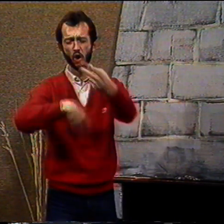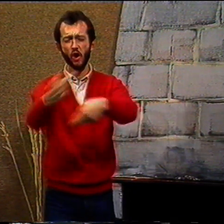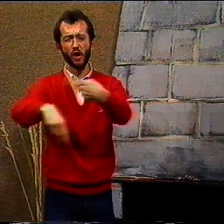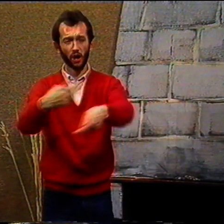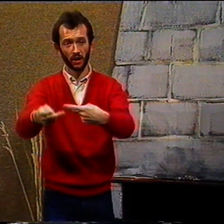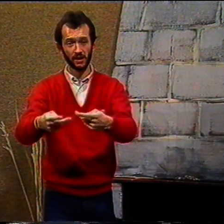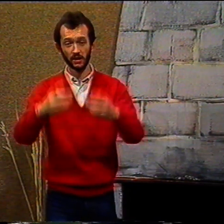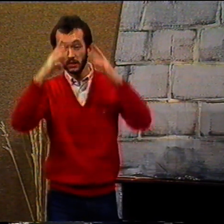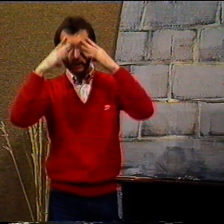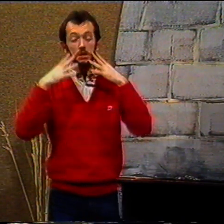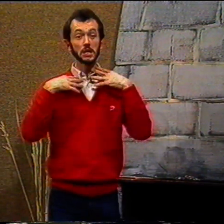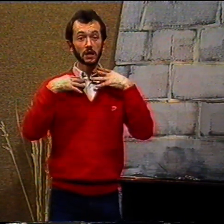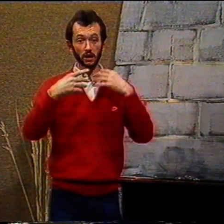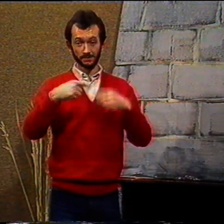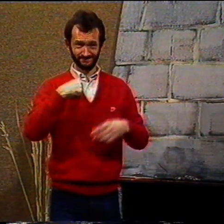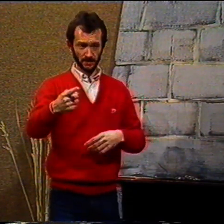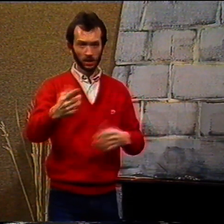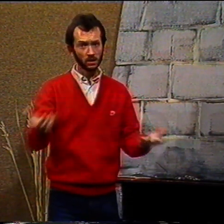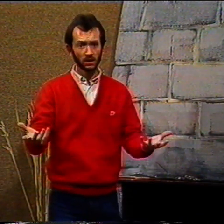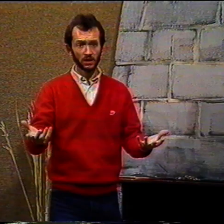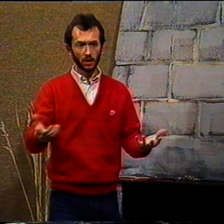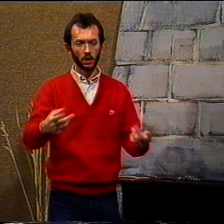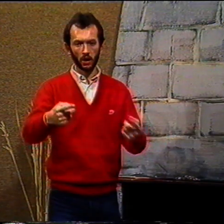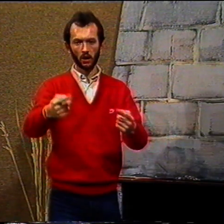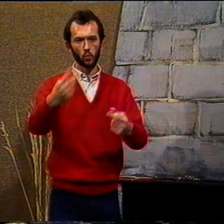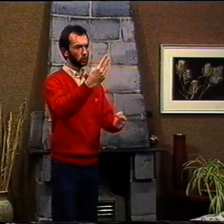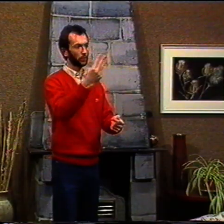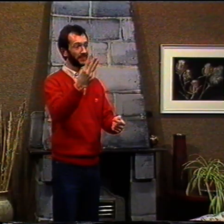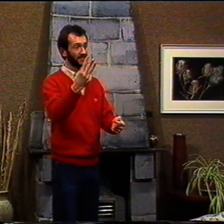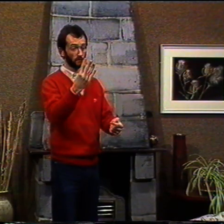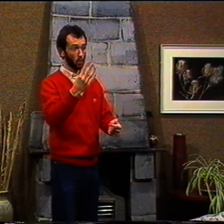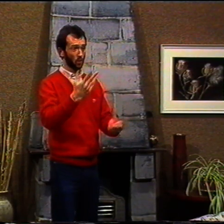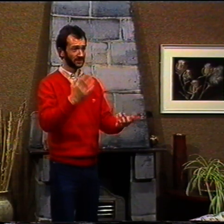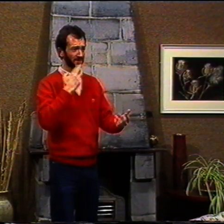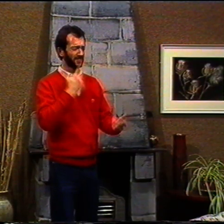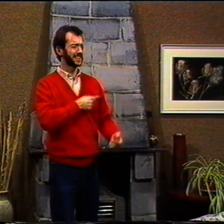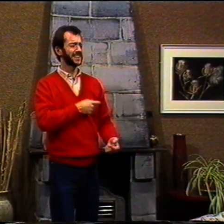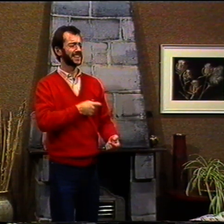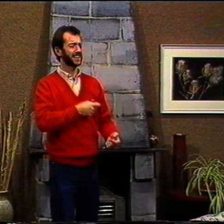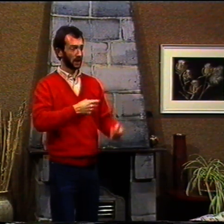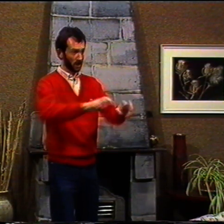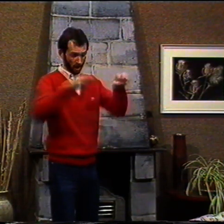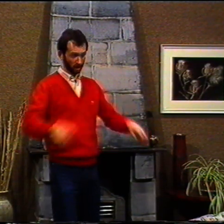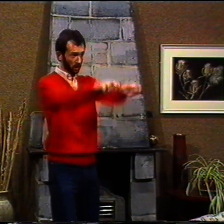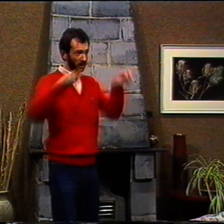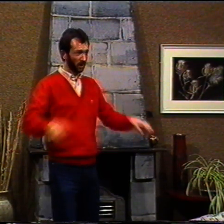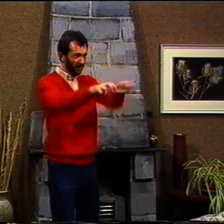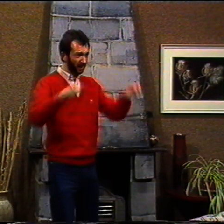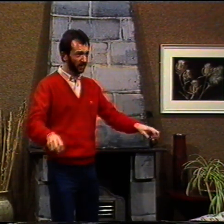poured into the cabin, and they rolled all over the place, and they looked out, and I asked, and the deaf people were panicking, and they